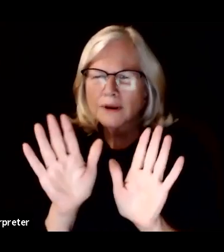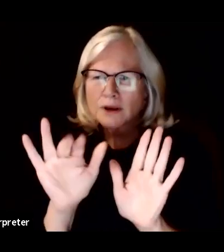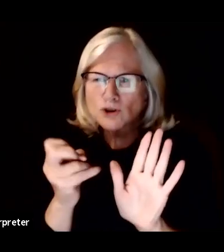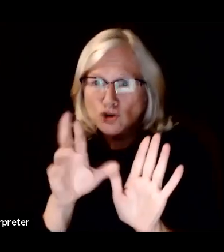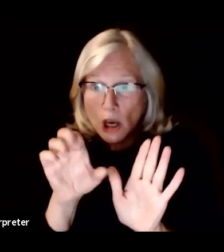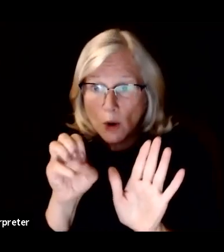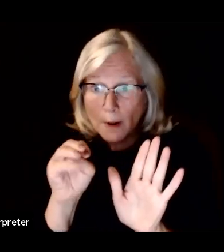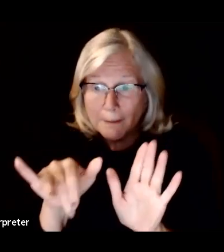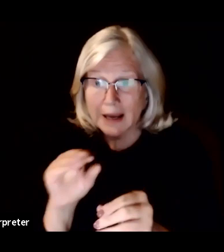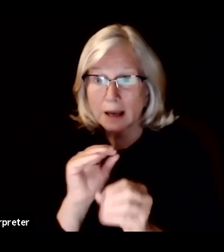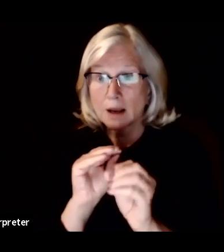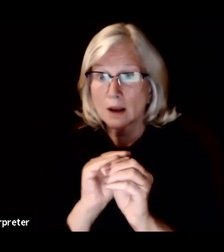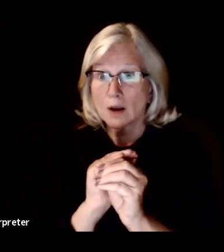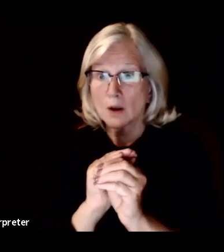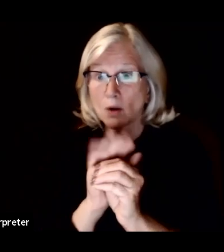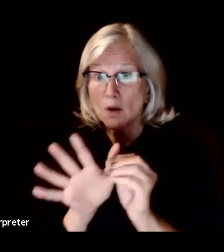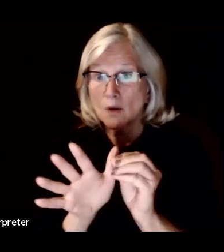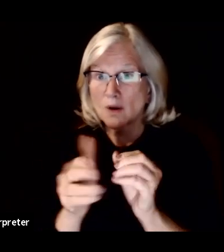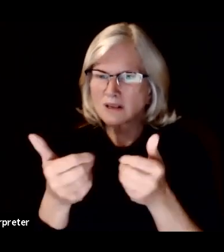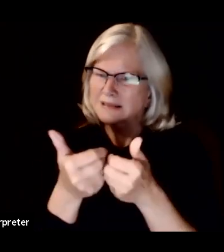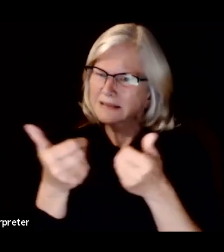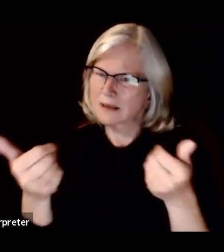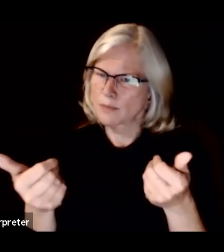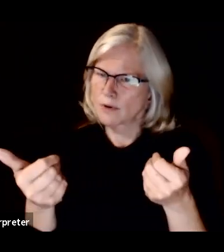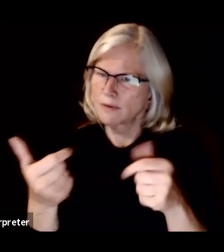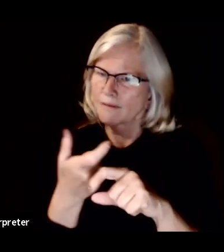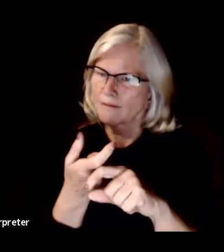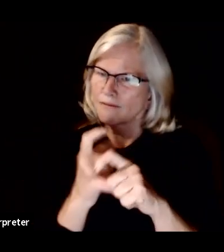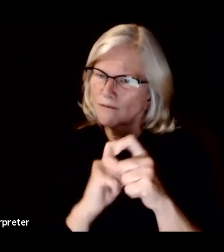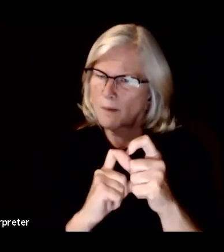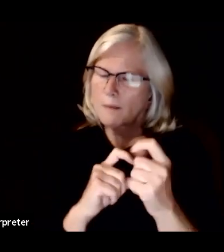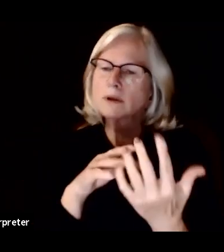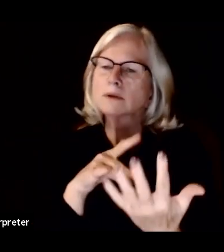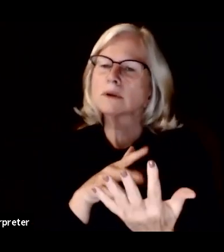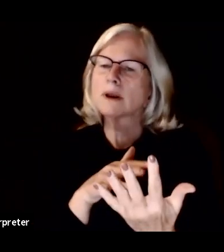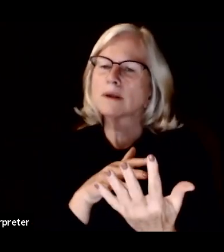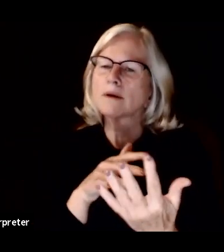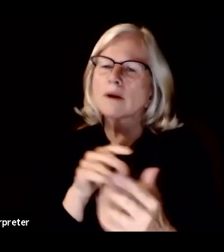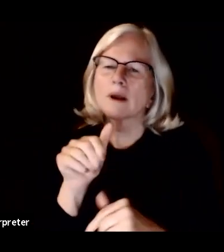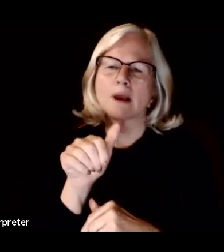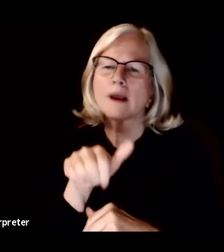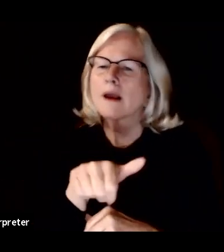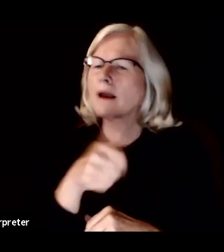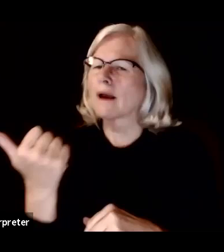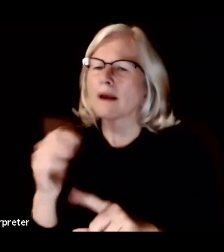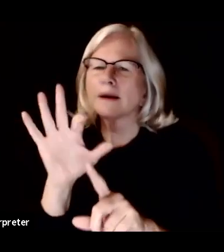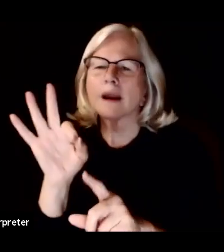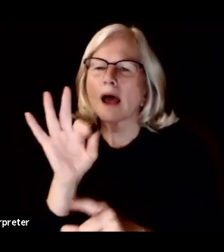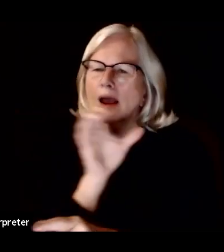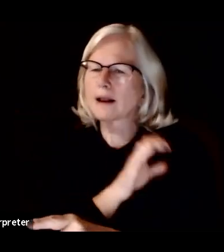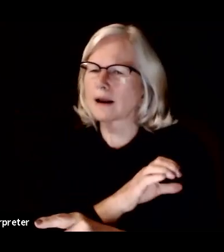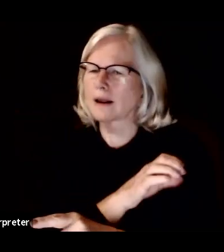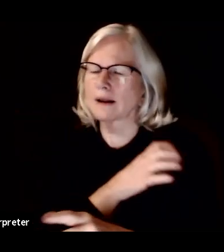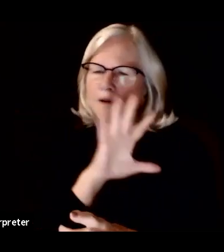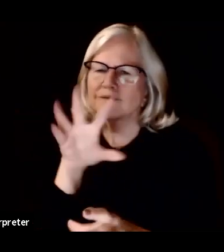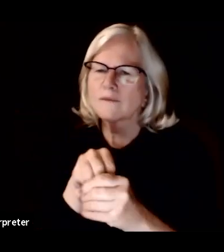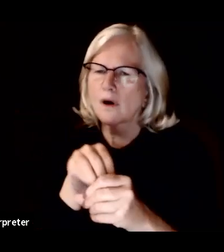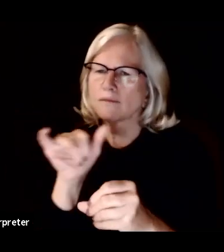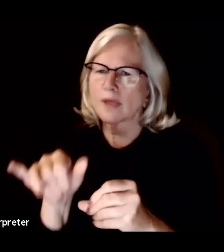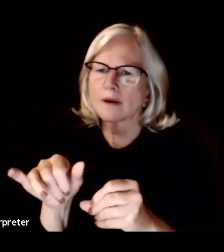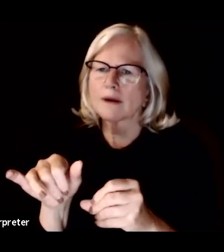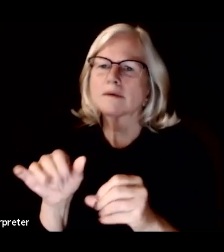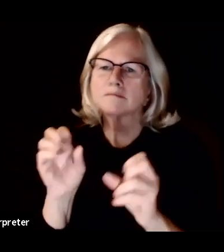was in the MMWR, which was reported by a separate group of 9 clinic groups. Okay, so go ahead, Chris. Okay.